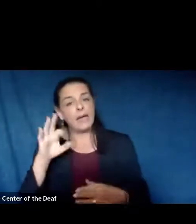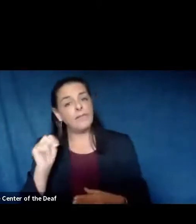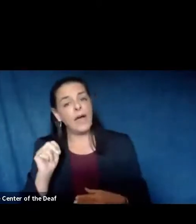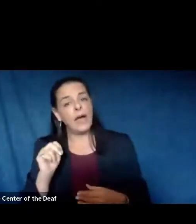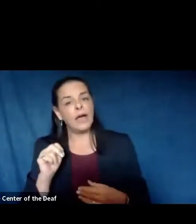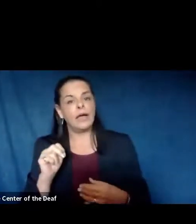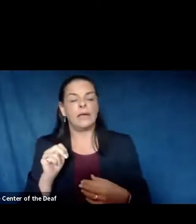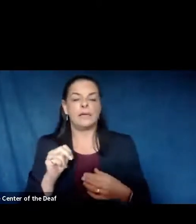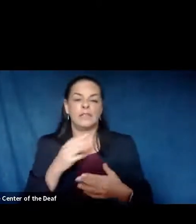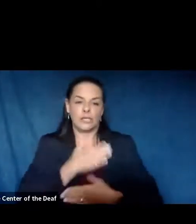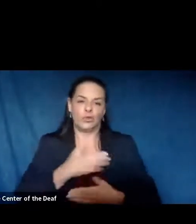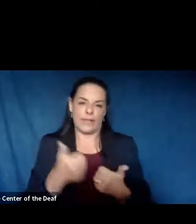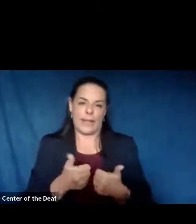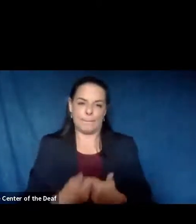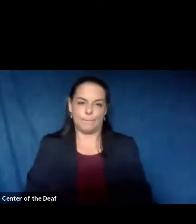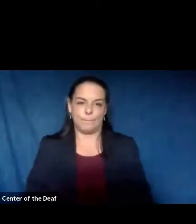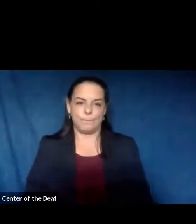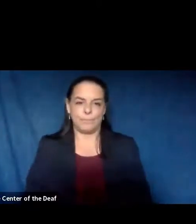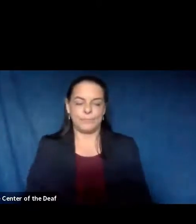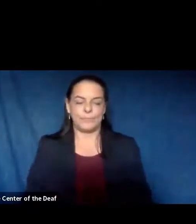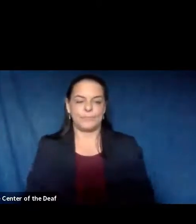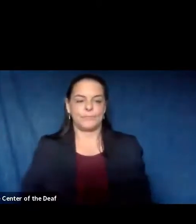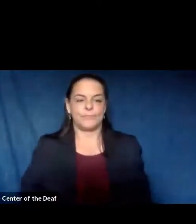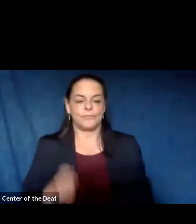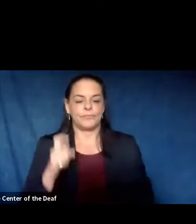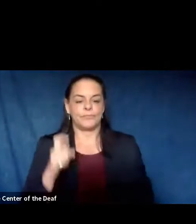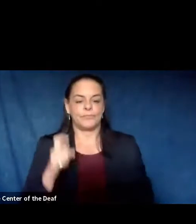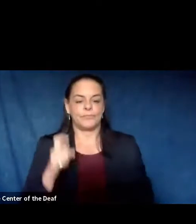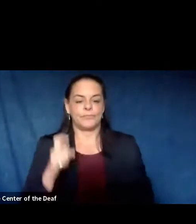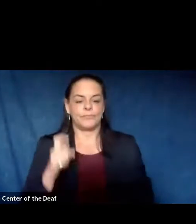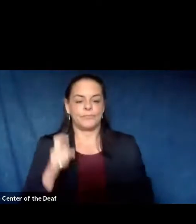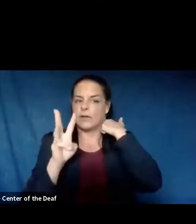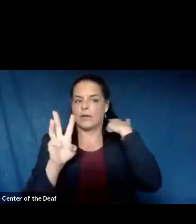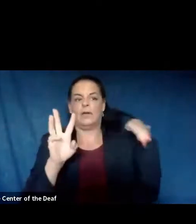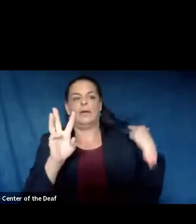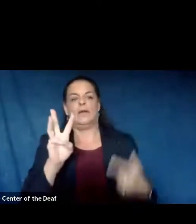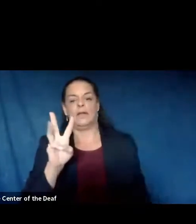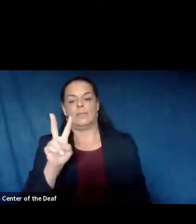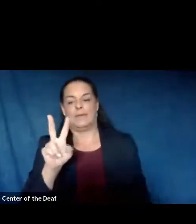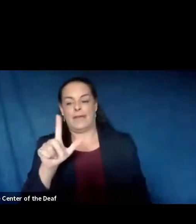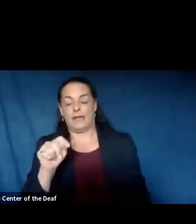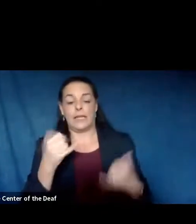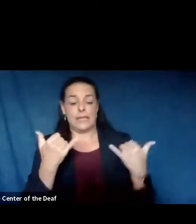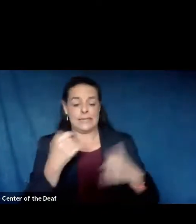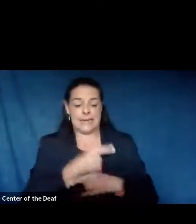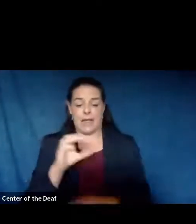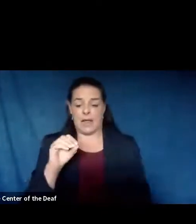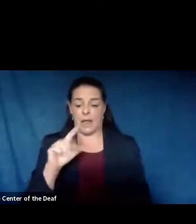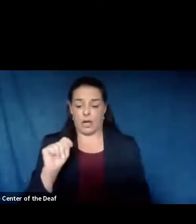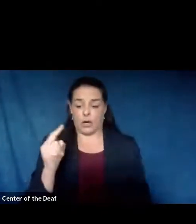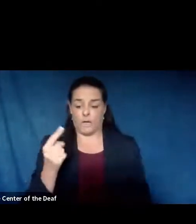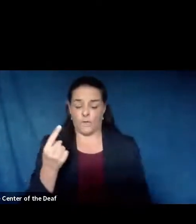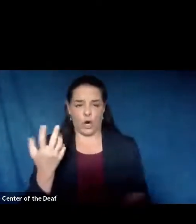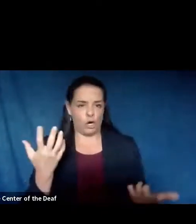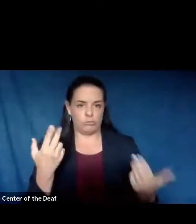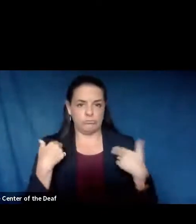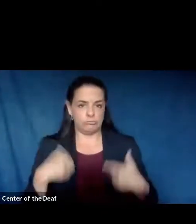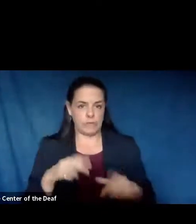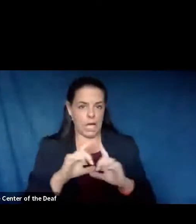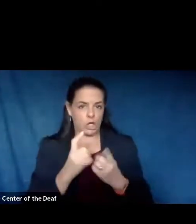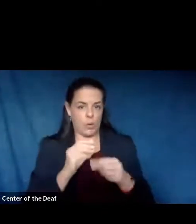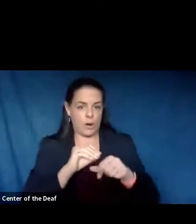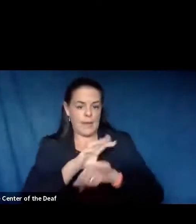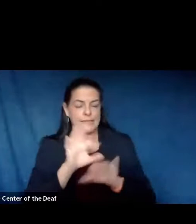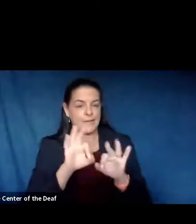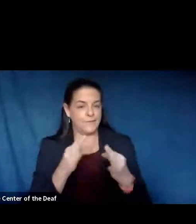and enjoy the game. From David with WVLT, with today being October 1st, what is the health department